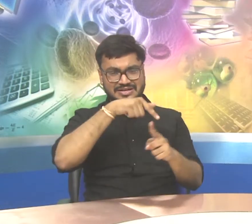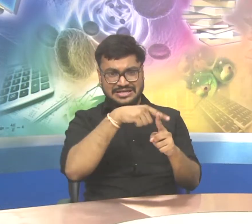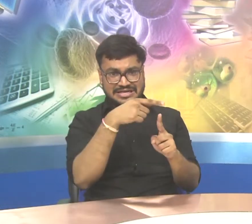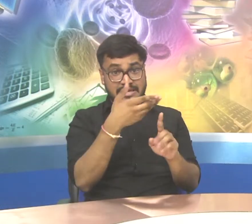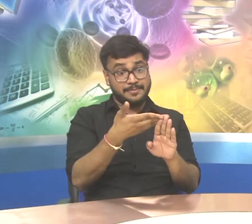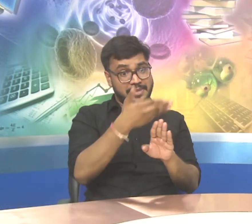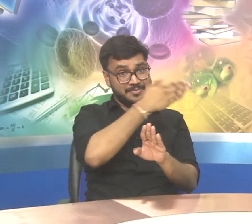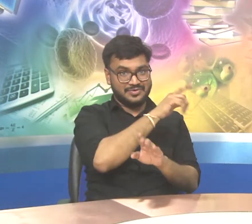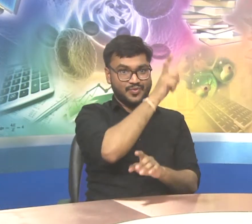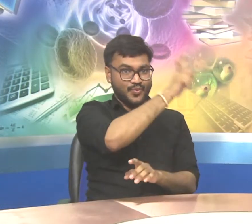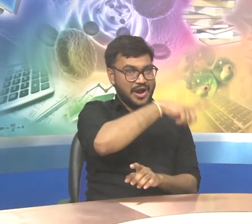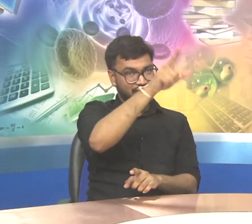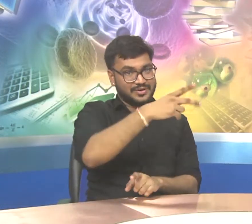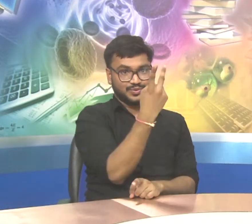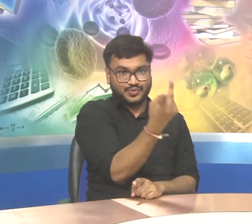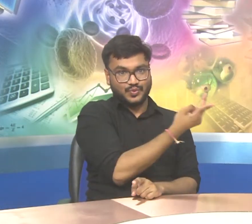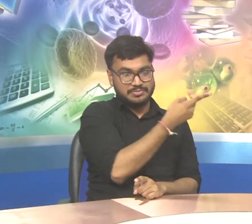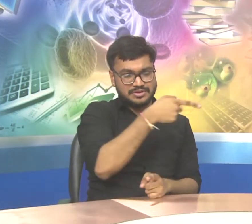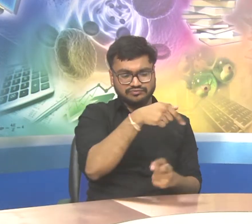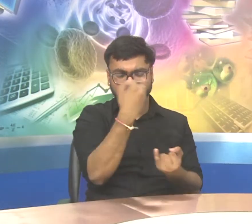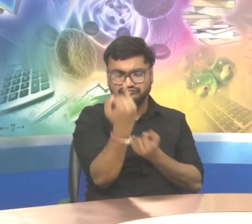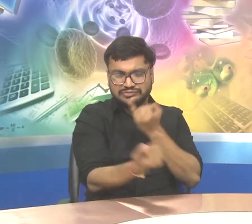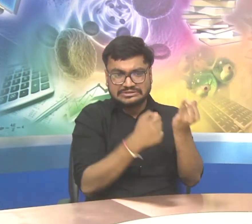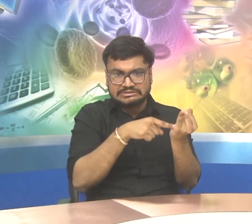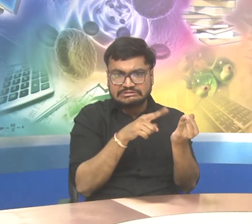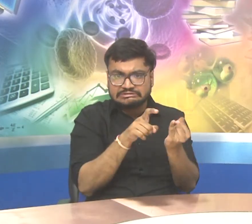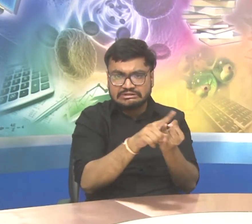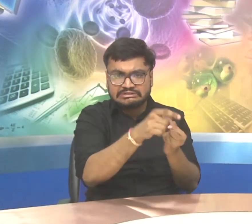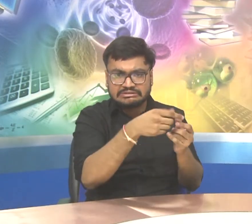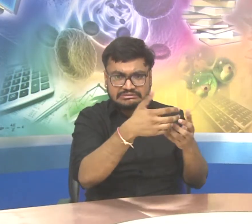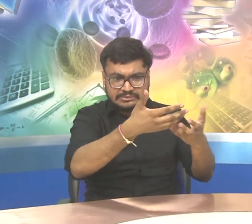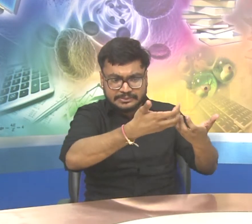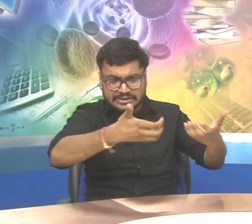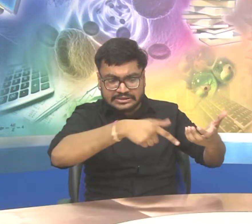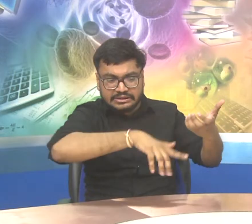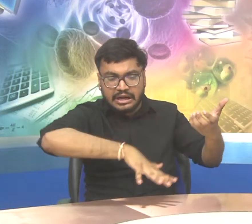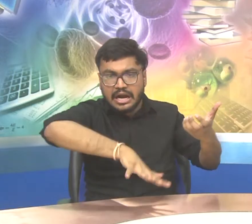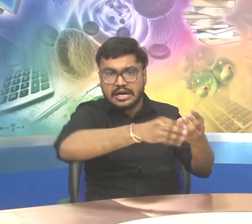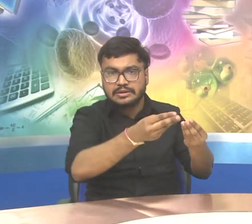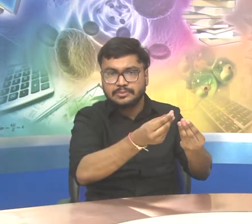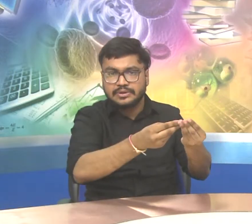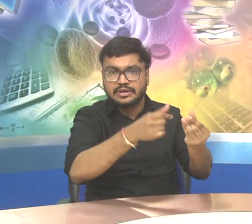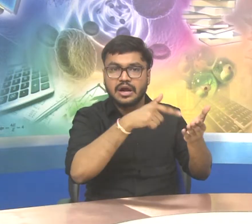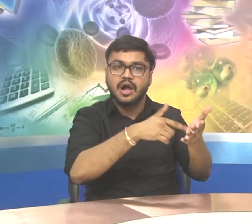These seas contain important organic substances